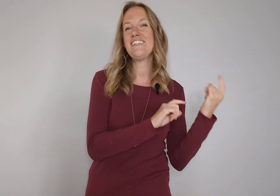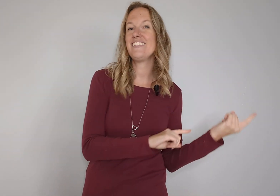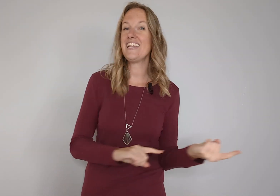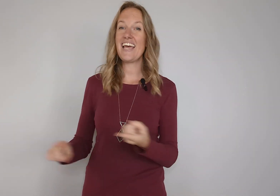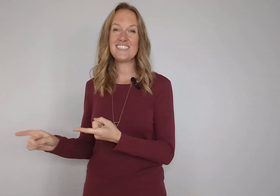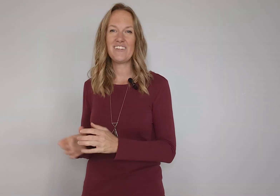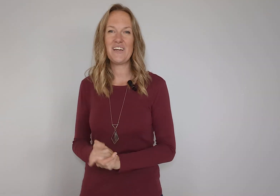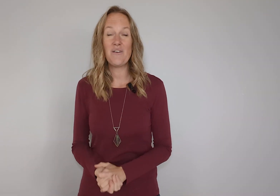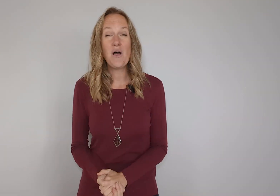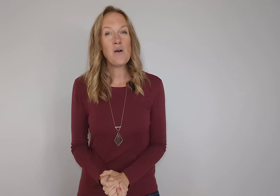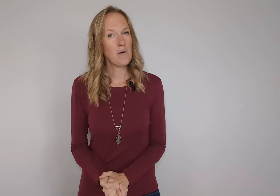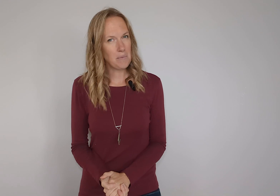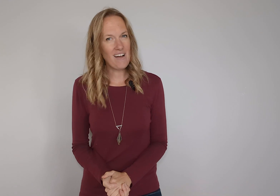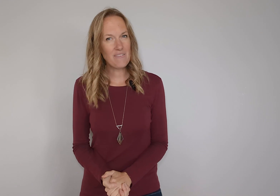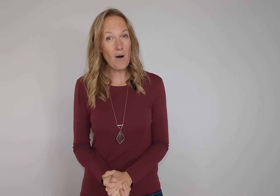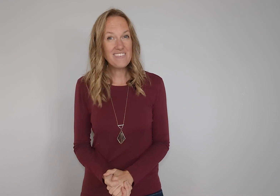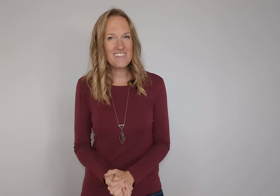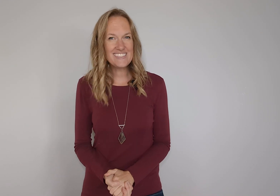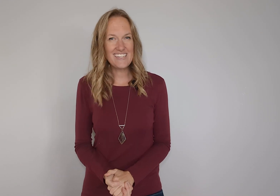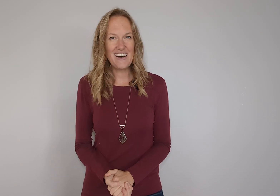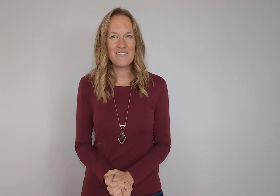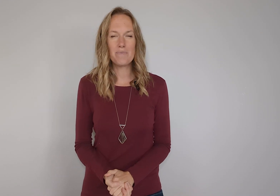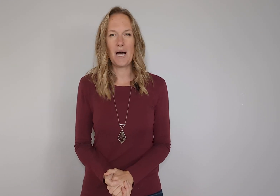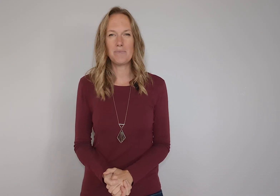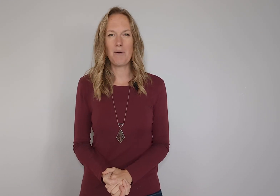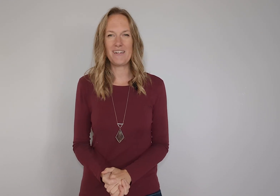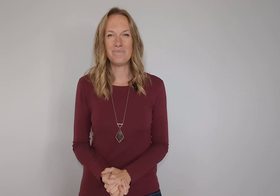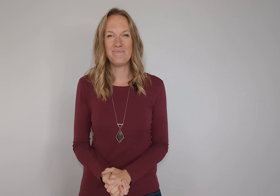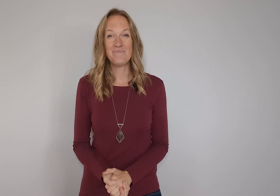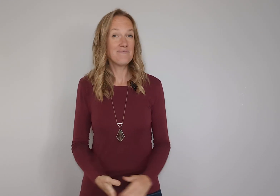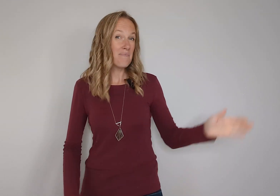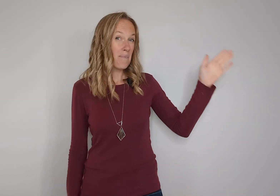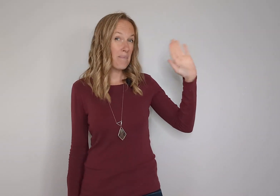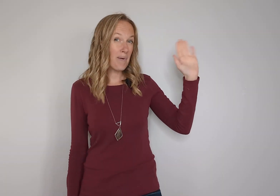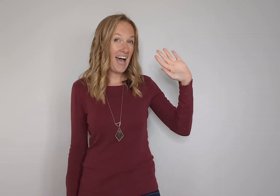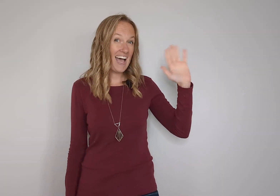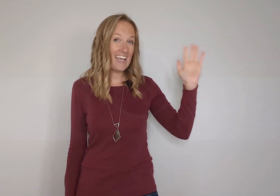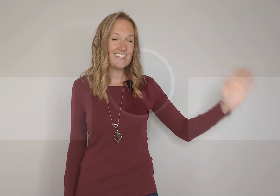in the next video when we walk through this song from top to bottom. Bye!